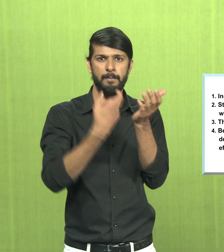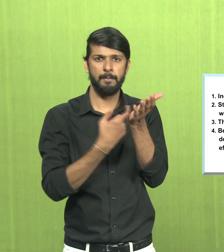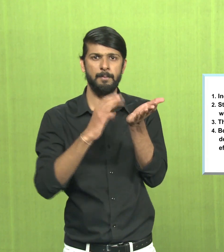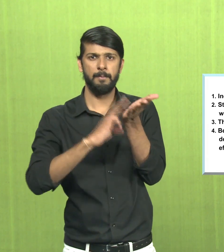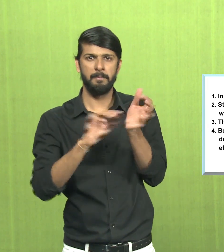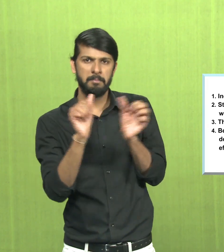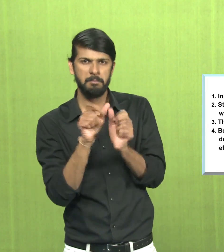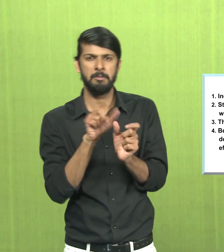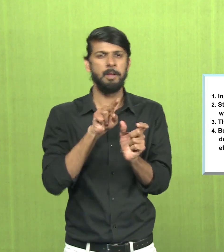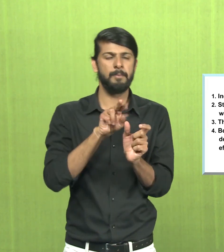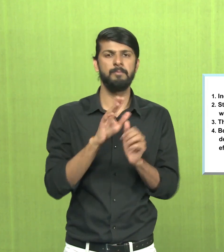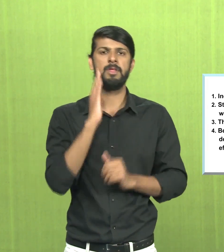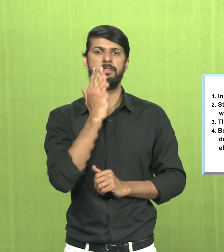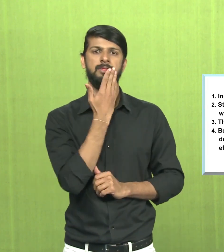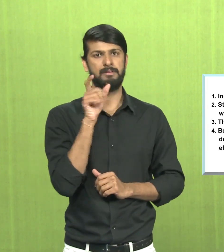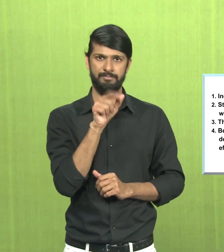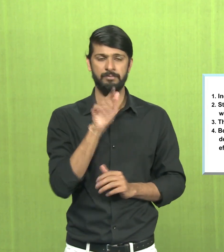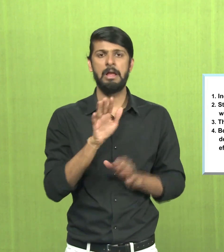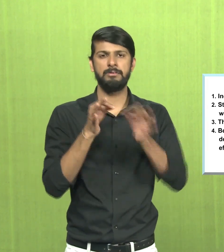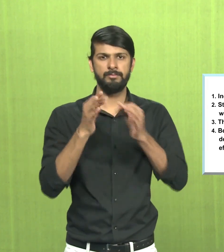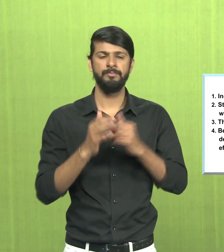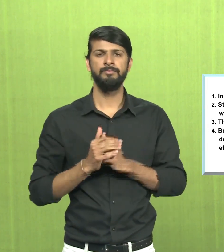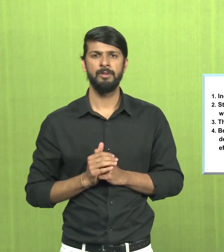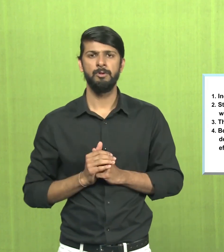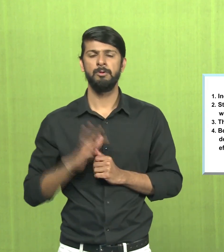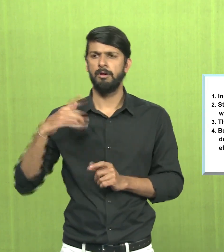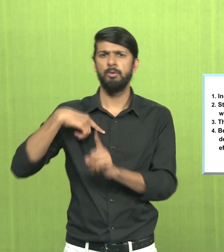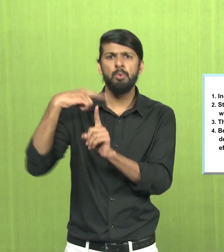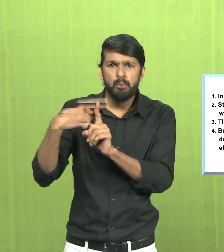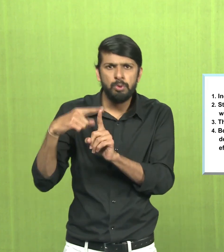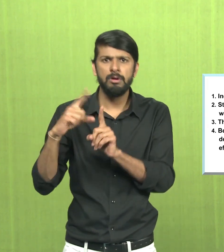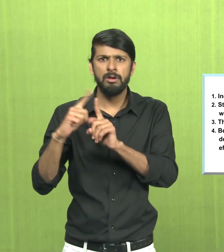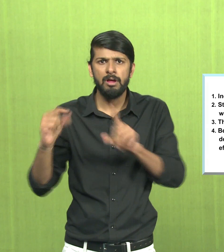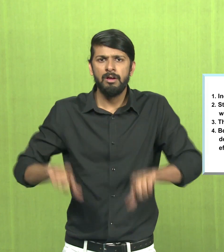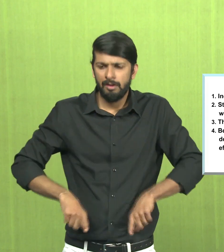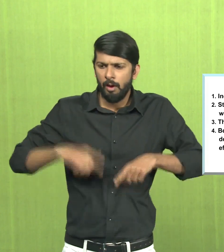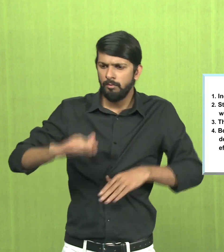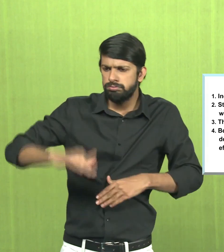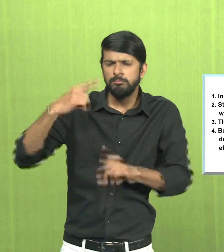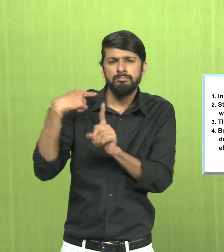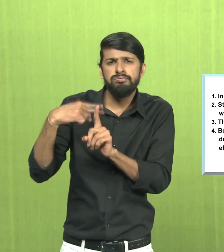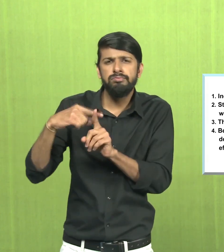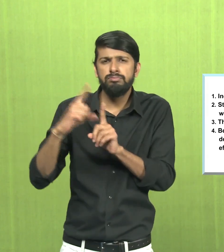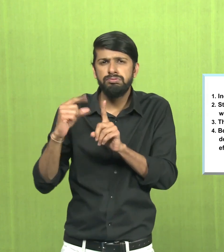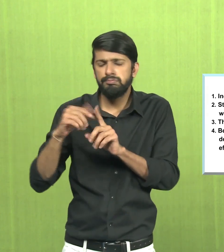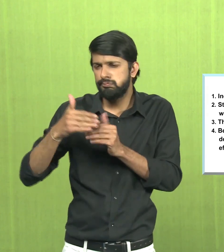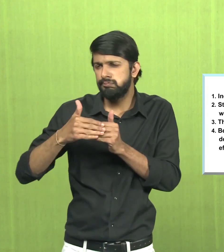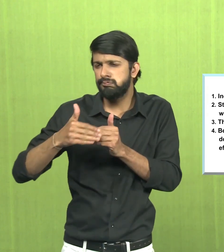The second principle is karma, or the action and effect.